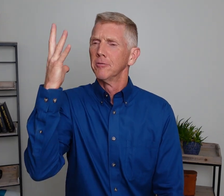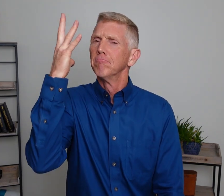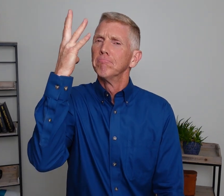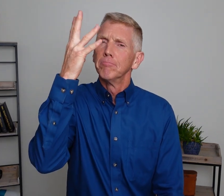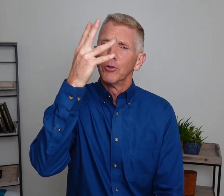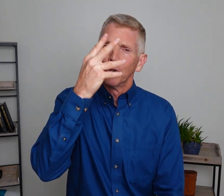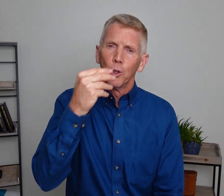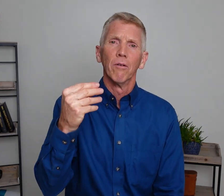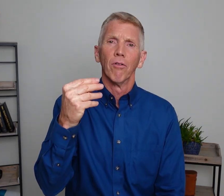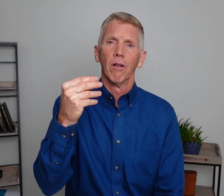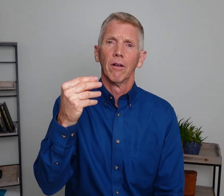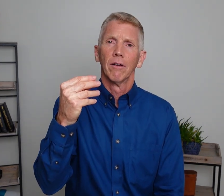Beautiful.